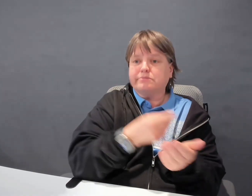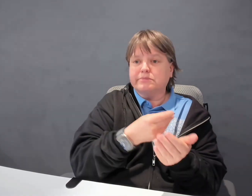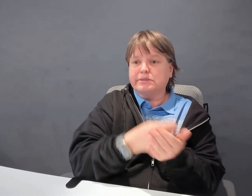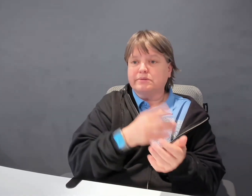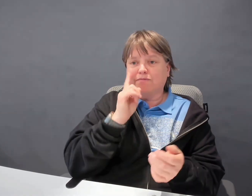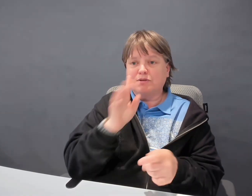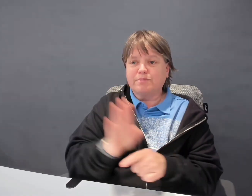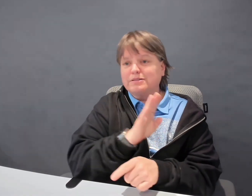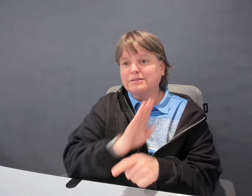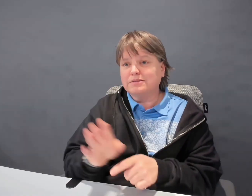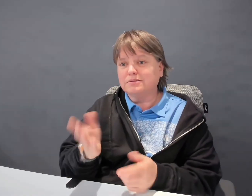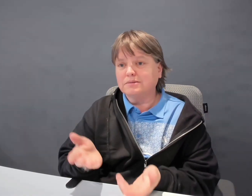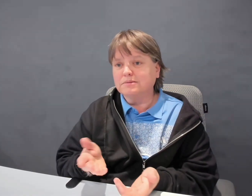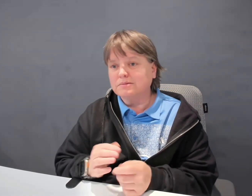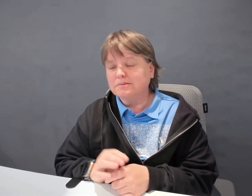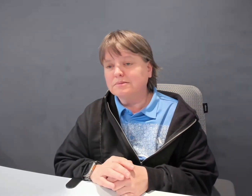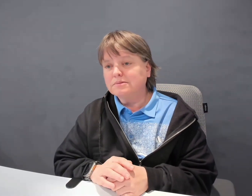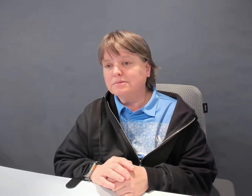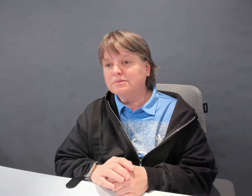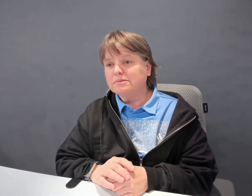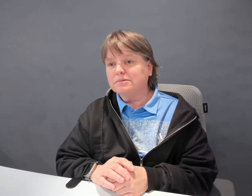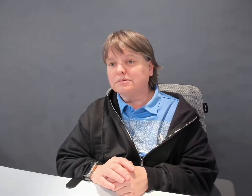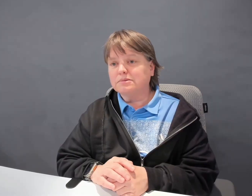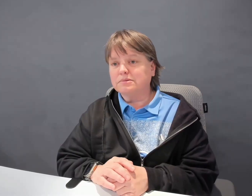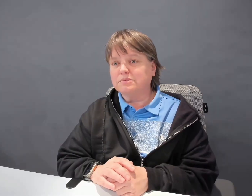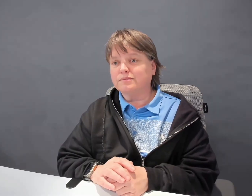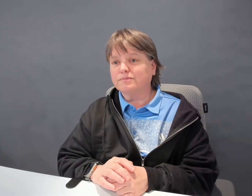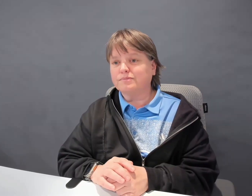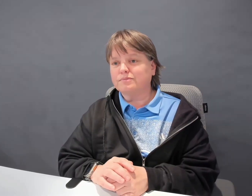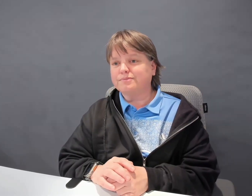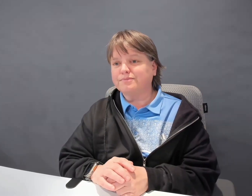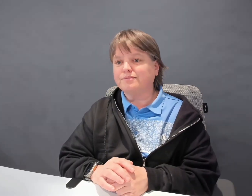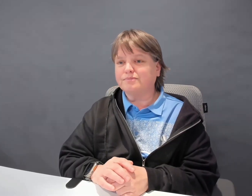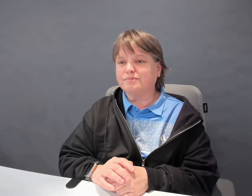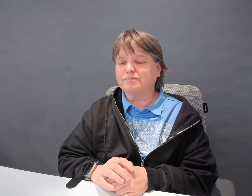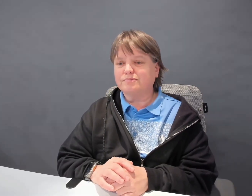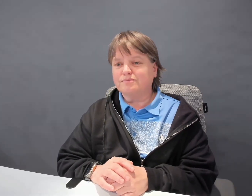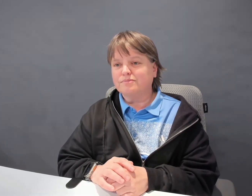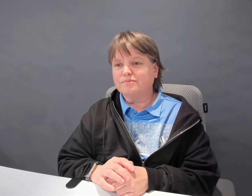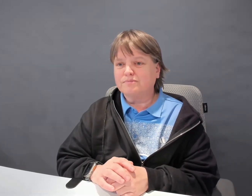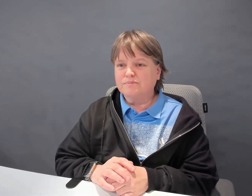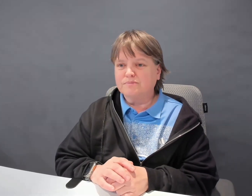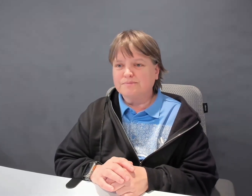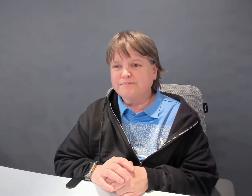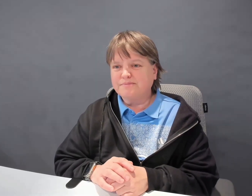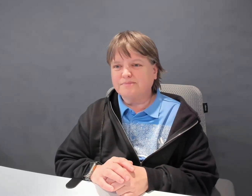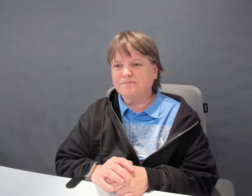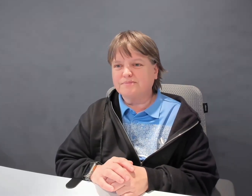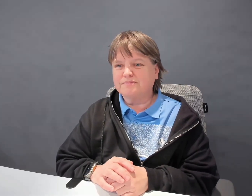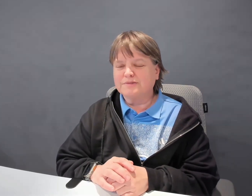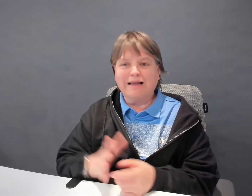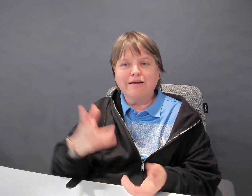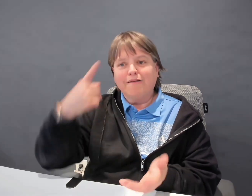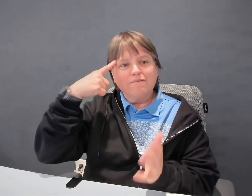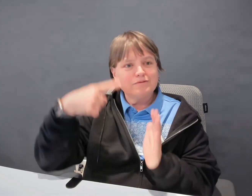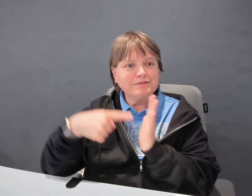on, but it would just help with show that these business transactions were necessary. Okay.